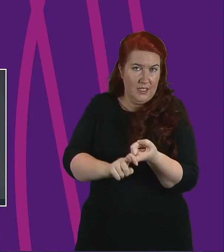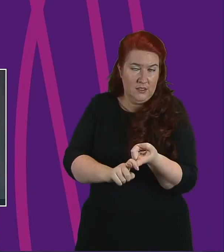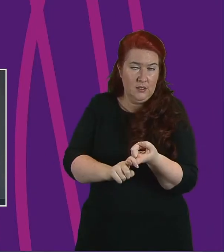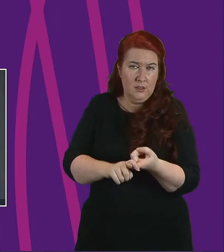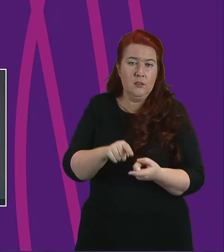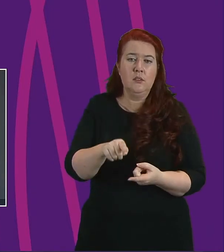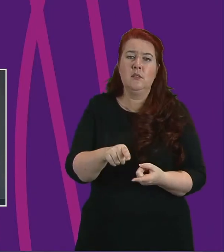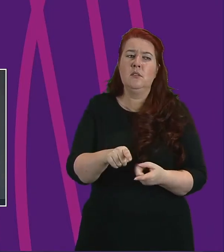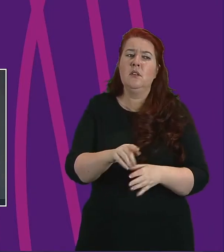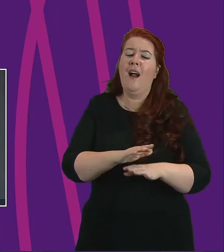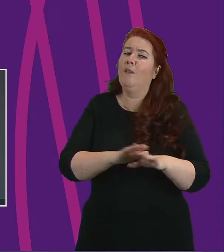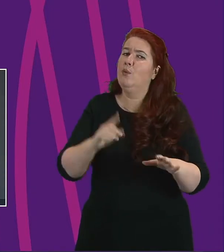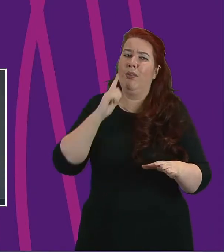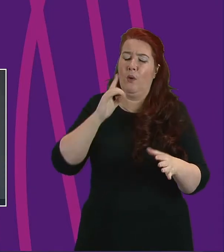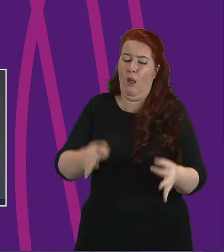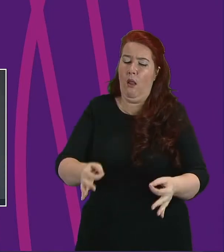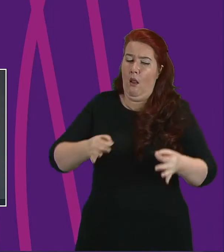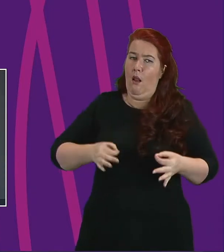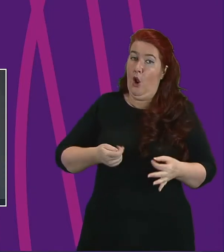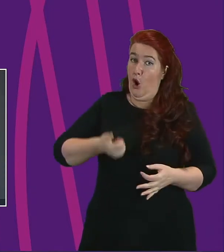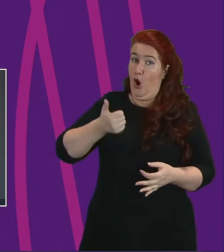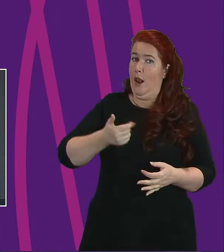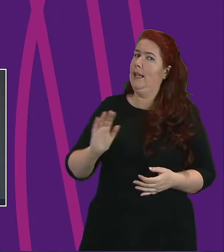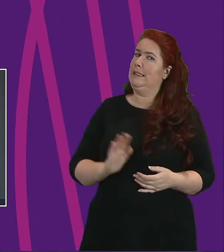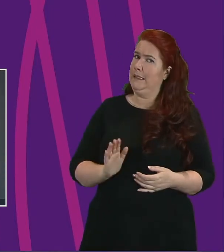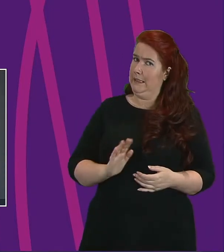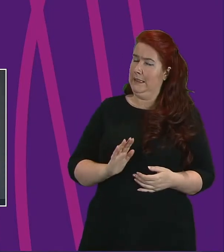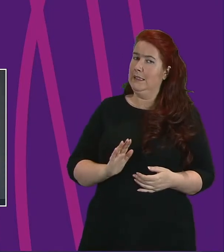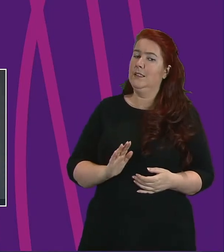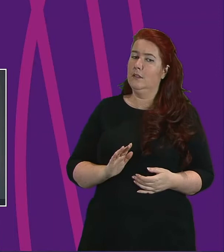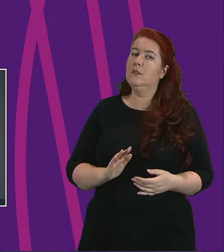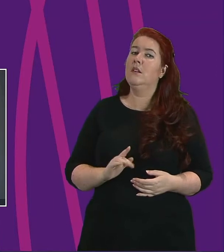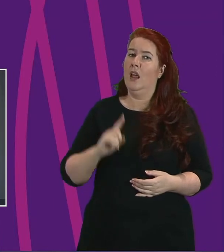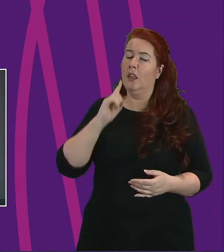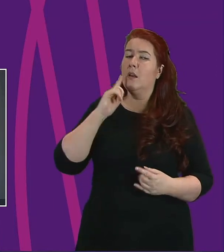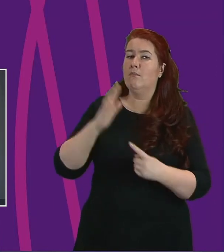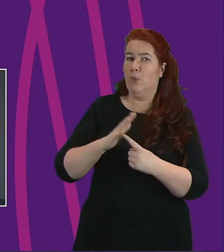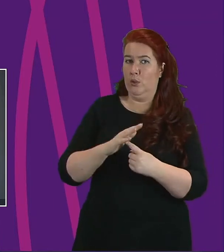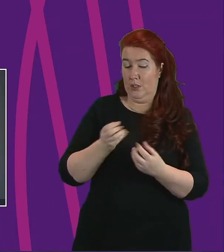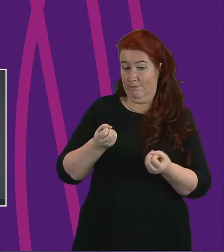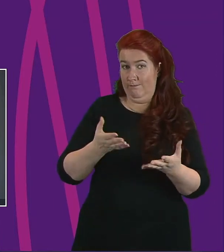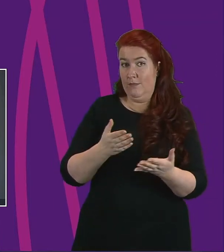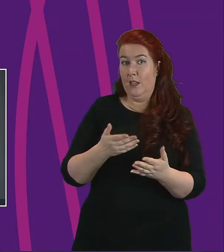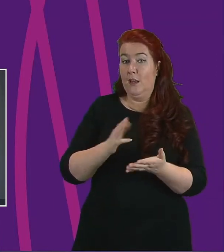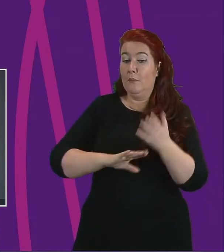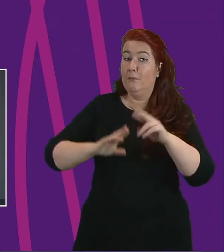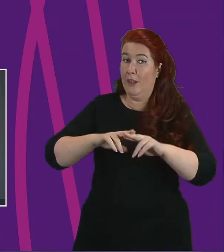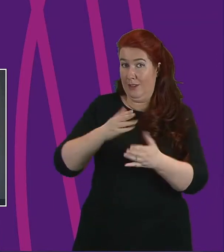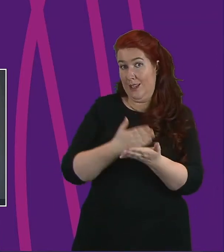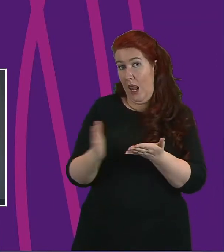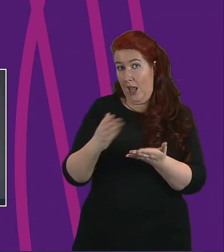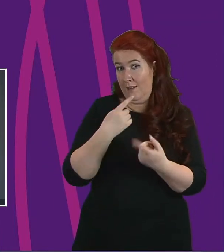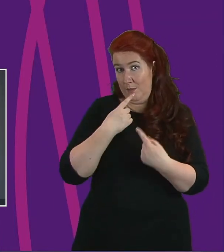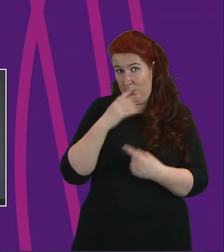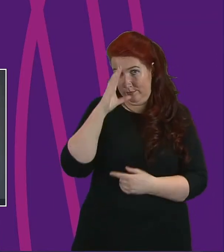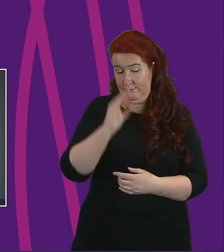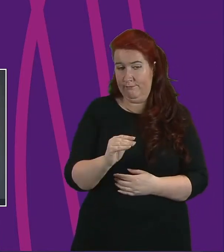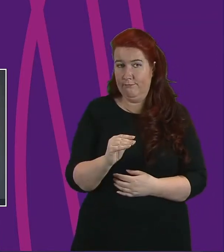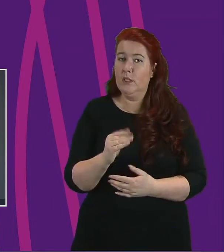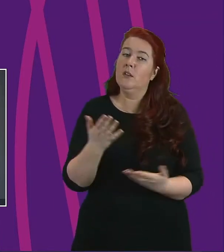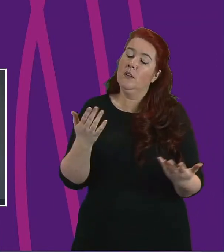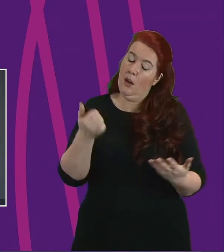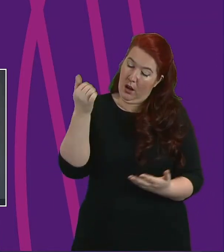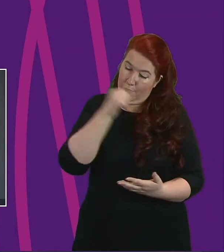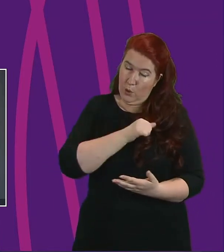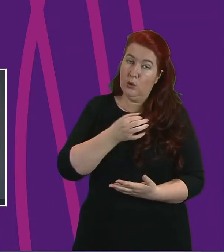see it being any earlier than that, and I think it's important to provide clarity to parents of that point. There is, of course, the risk